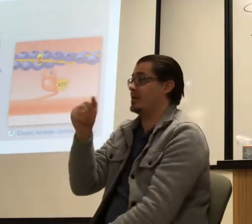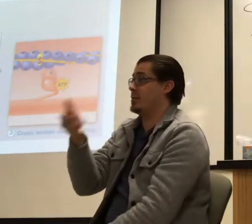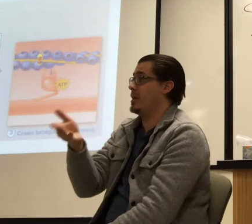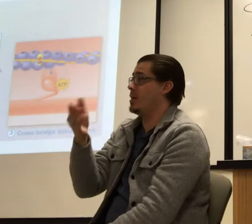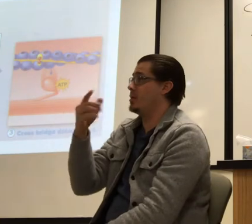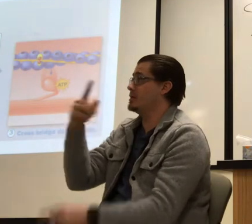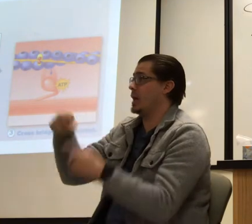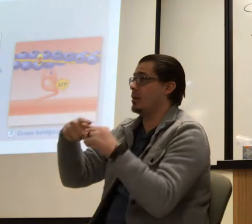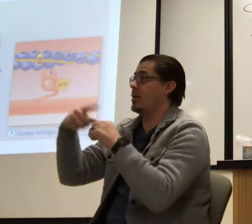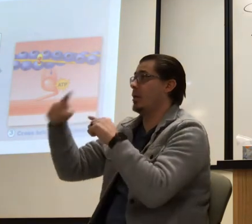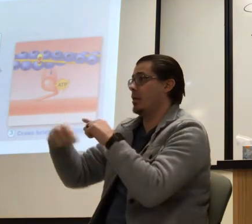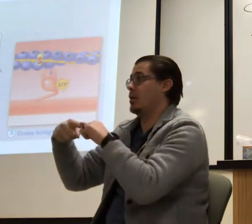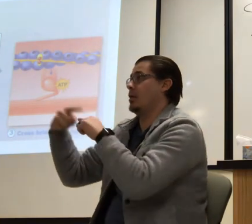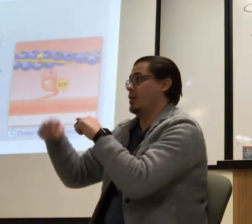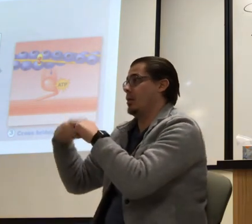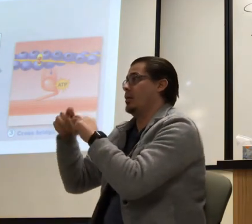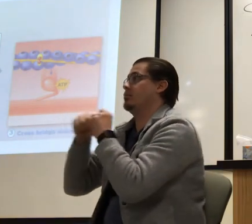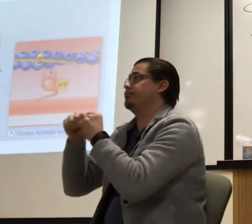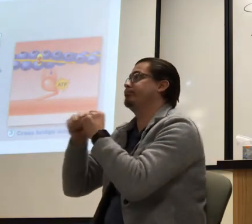continue to happen.